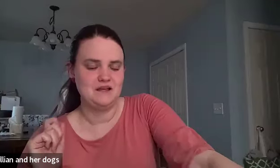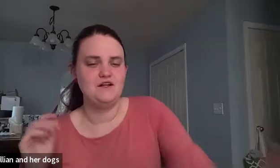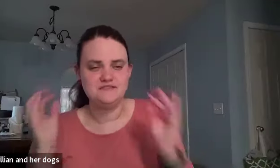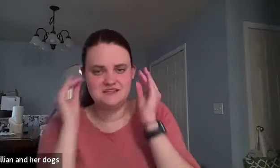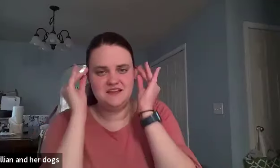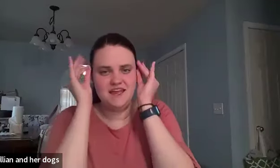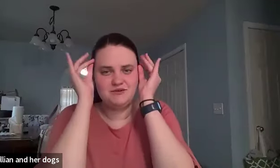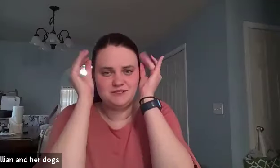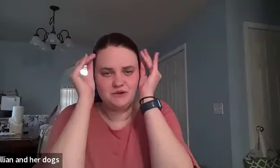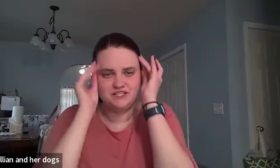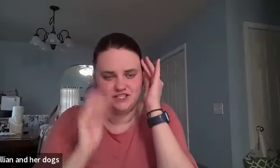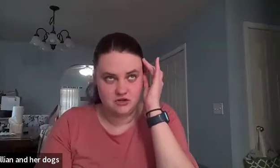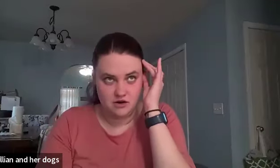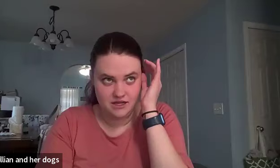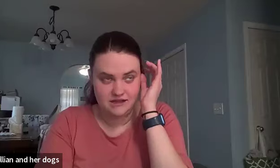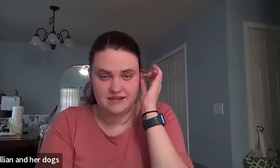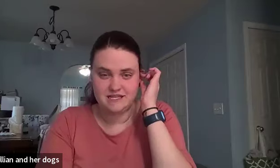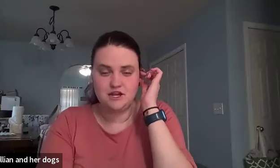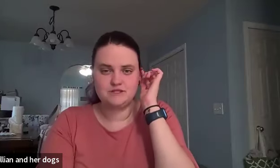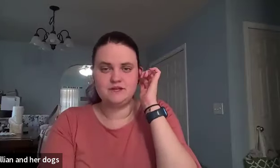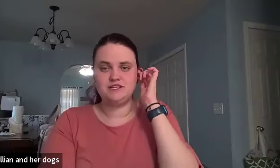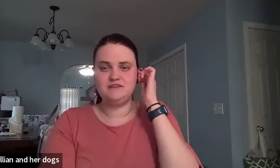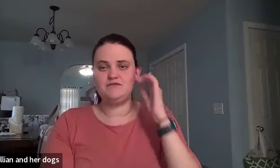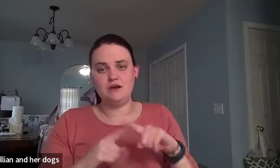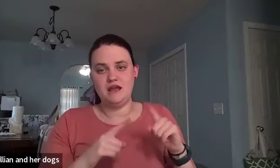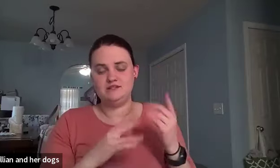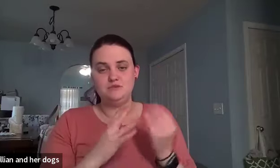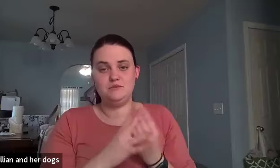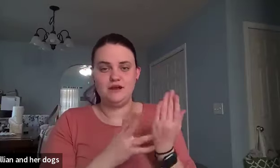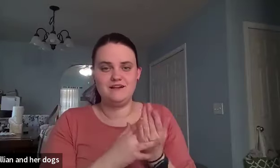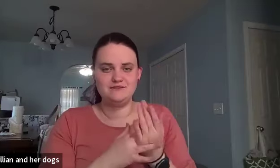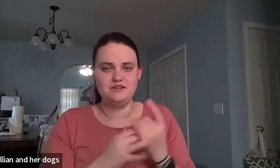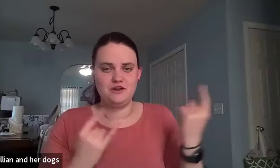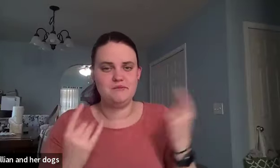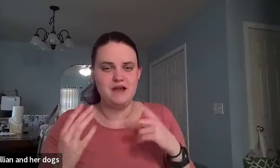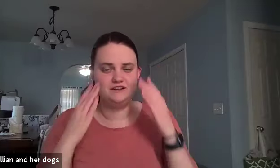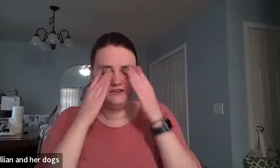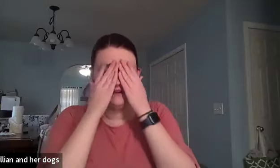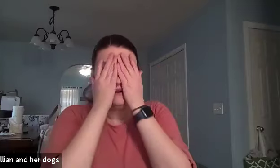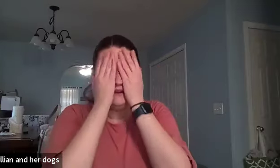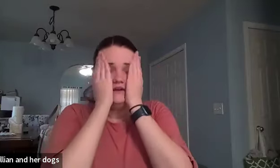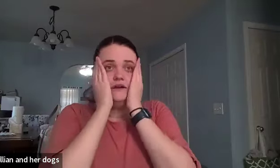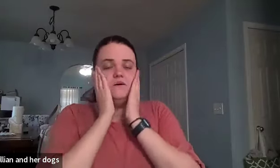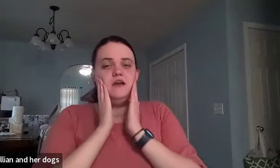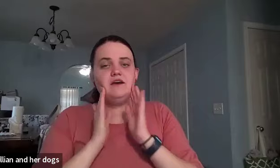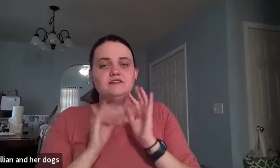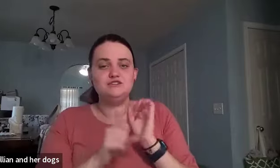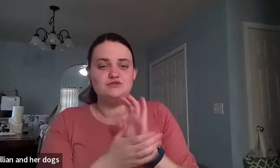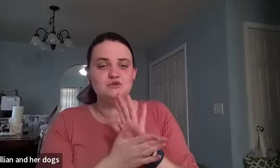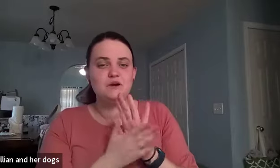I love seeing like everyone's brain just trying. And I know, especially if everyone had spring break last week, you're coming back and you're like, okay, I've had to do schoolwork.